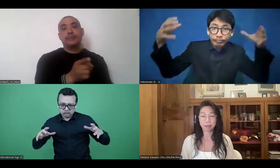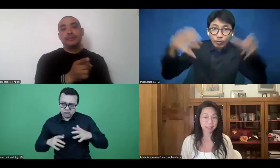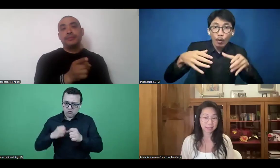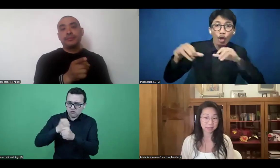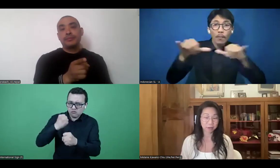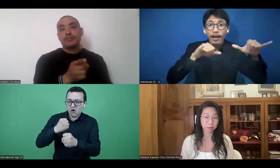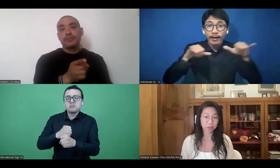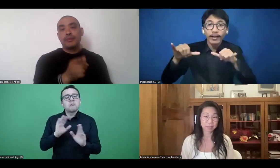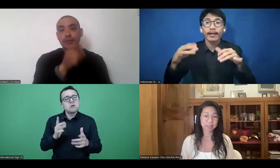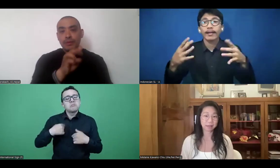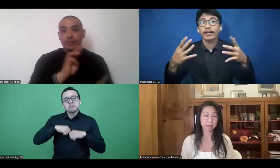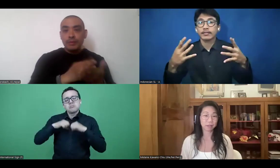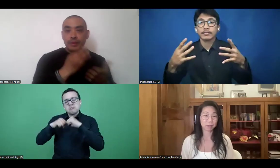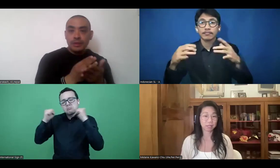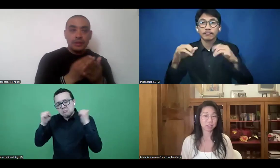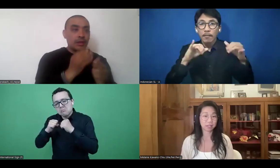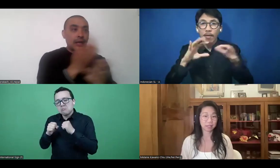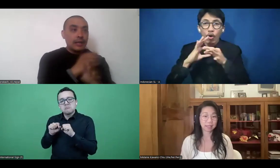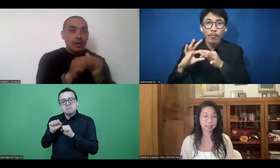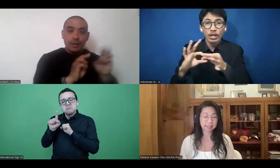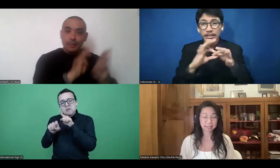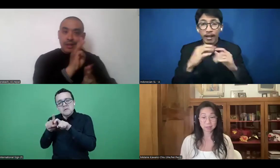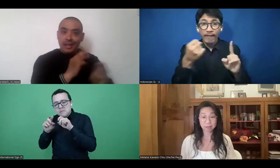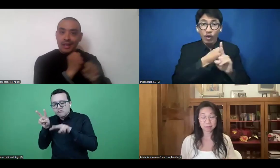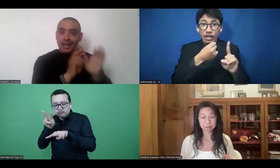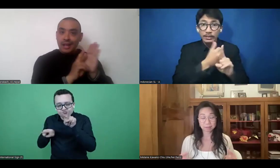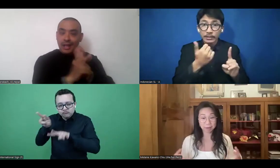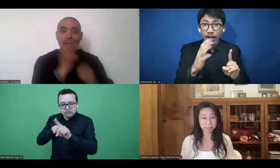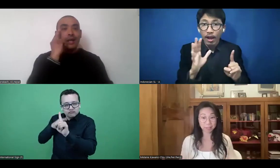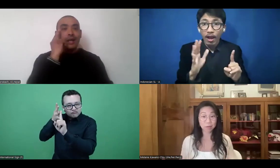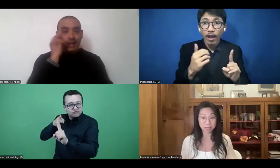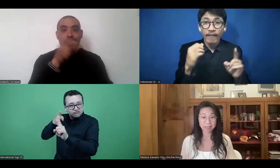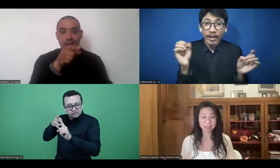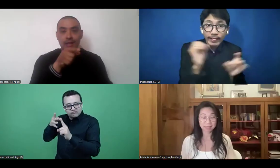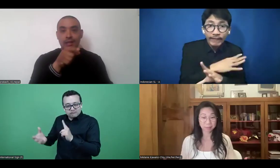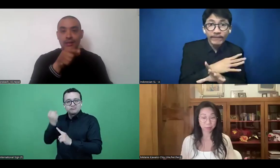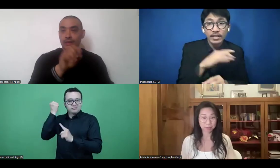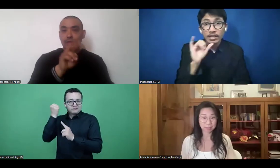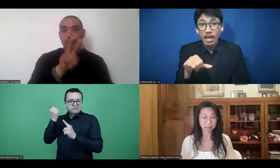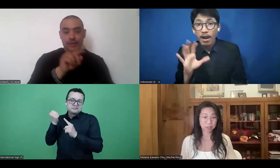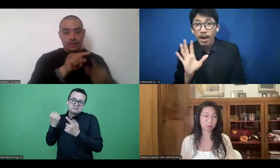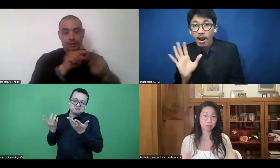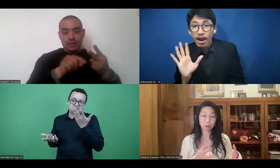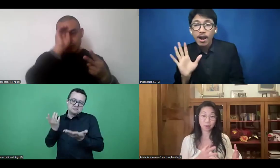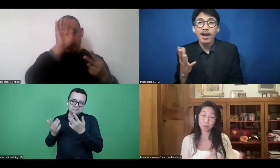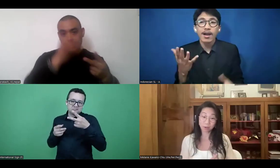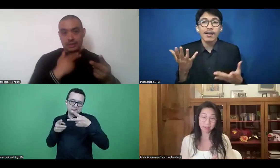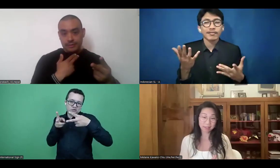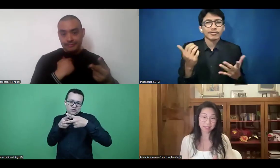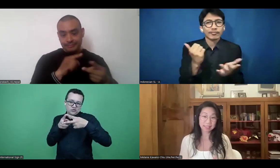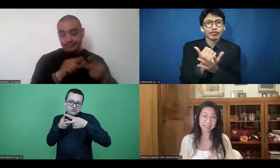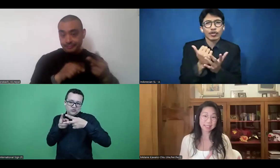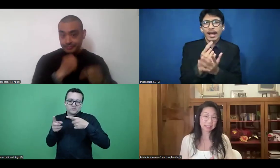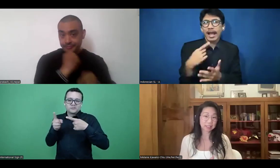the findings of our most recent evaluation said, I would say, two things that boils down to.